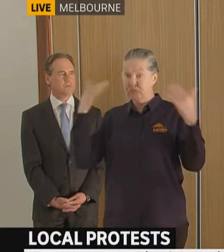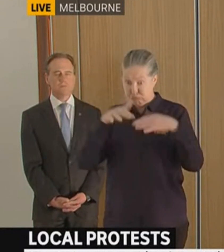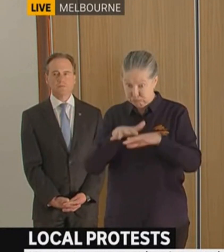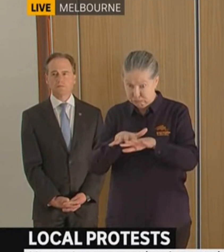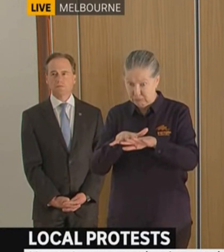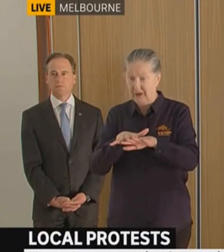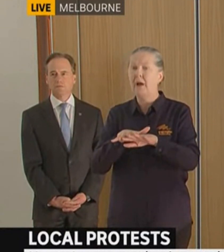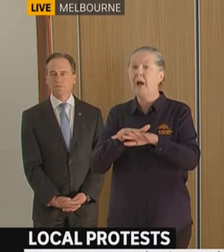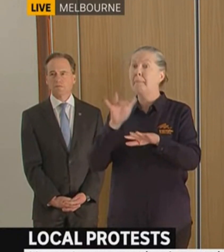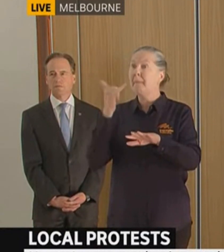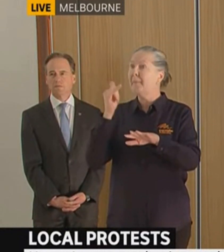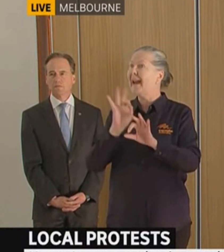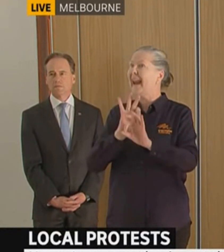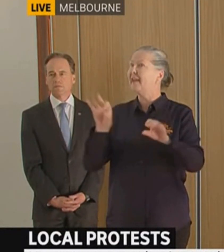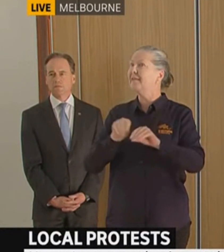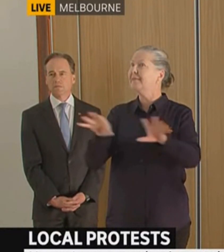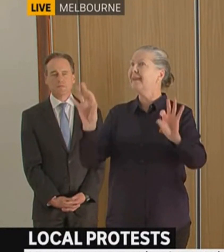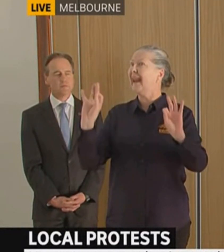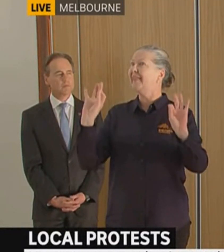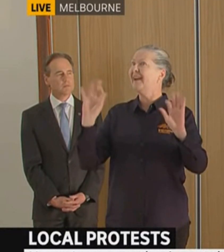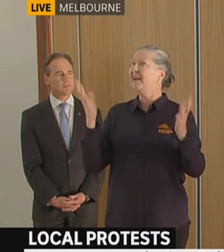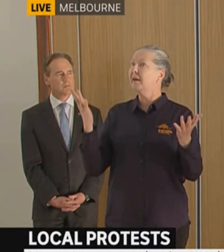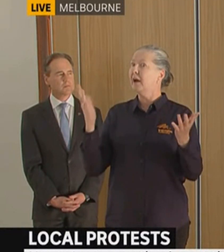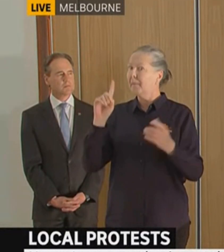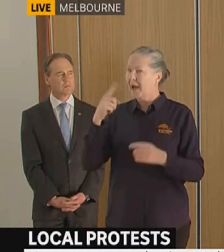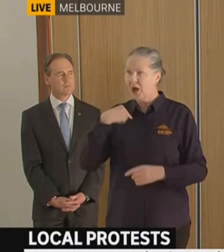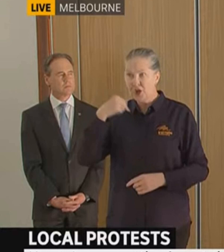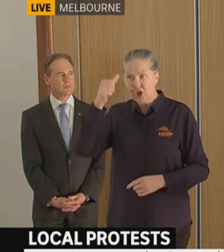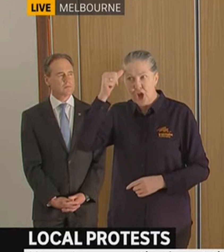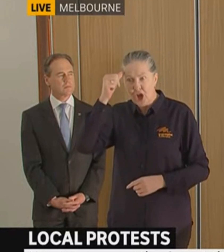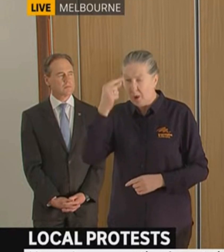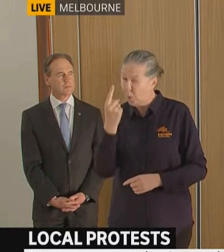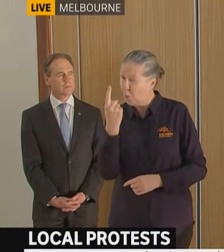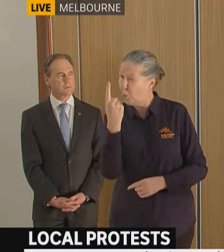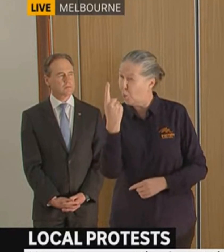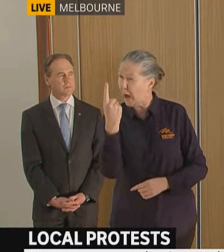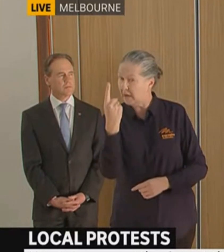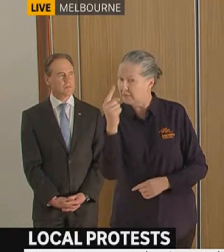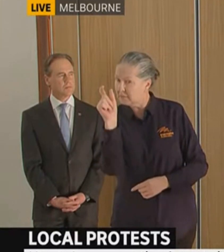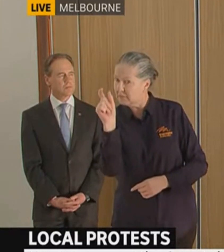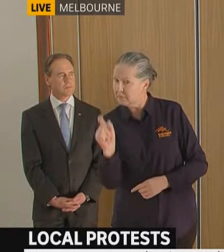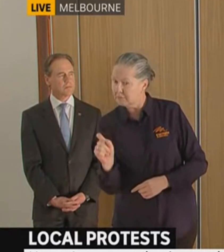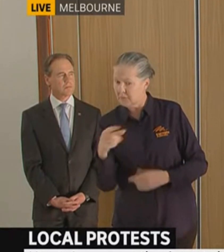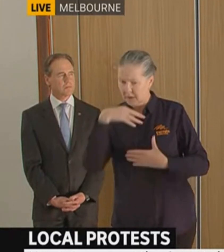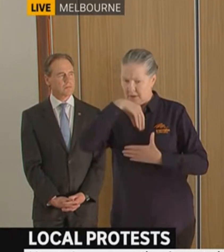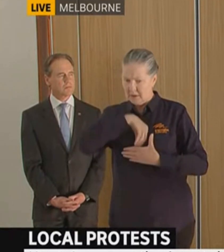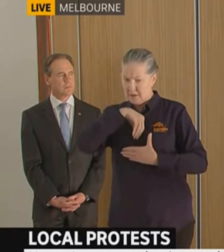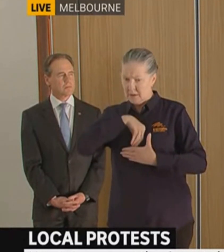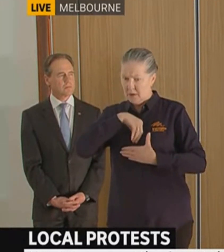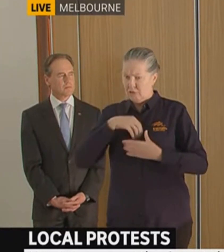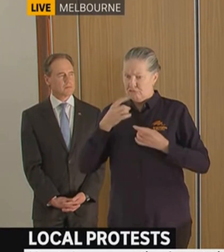we just never know. And what we know is that one person, one single high viral